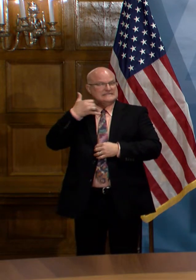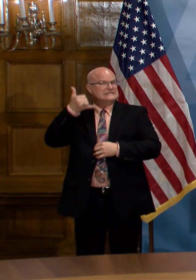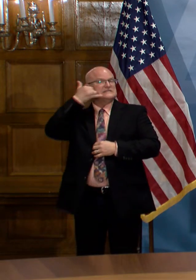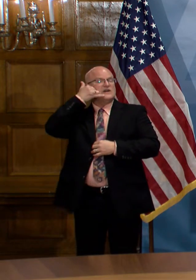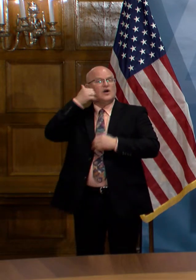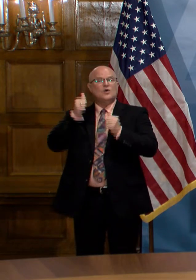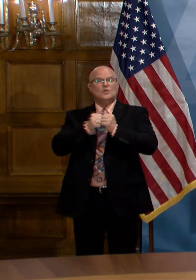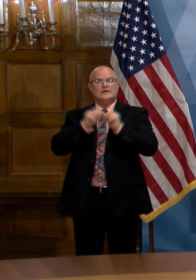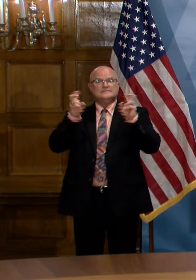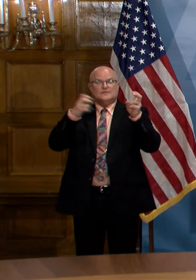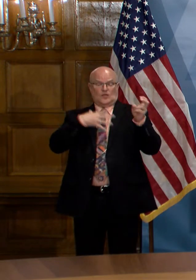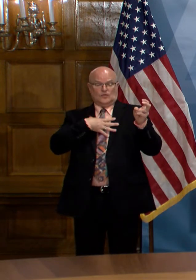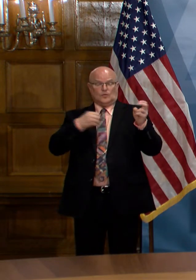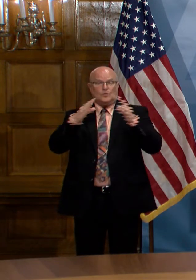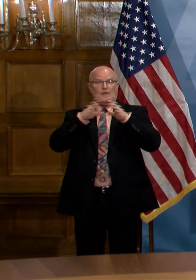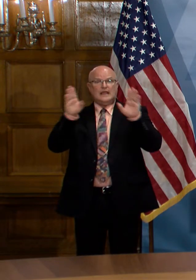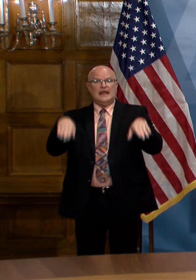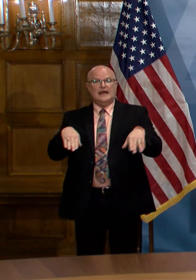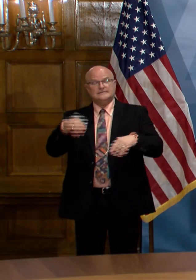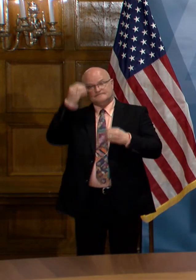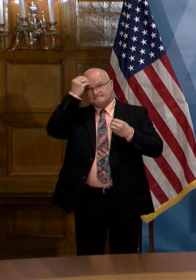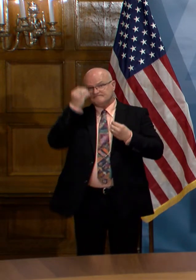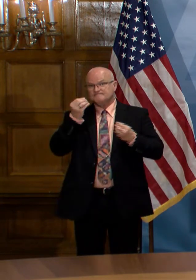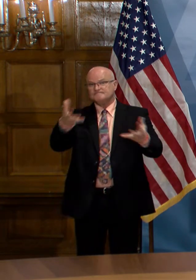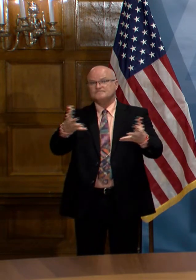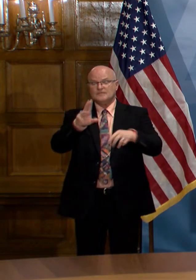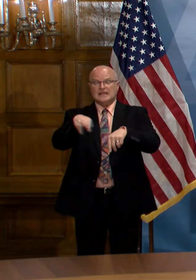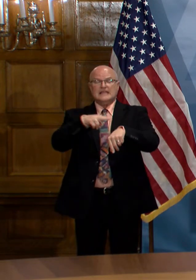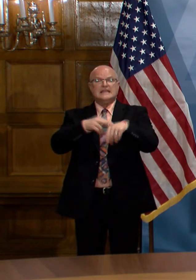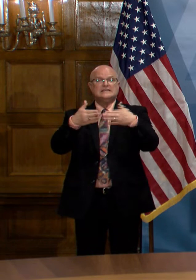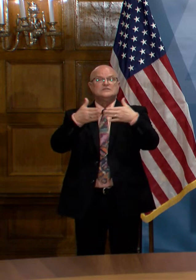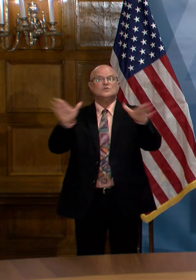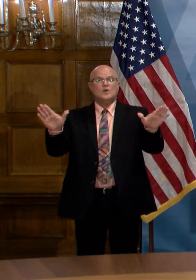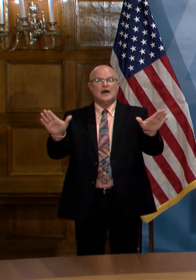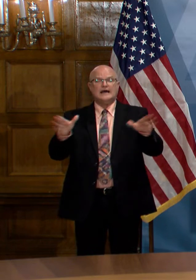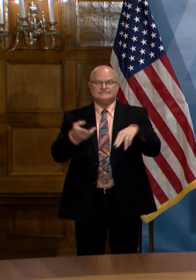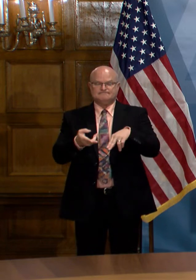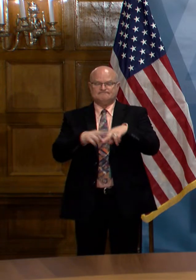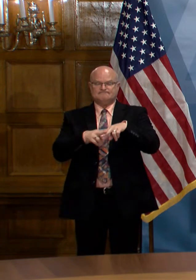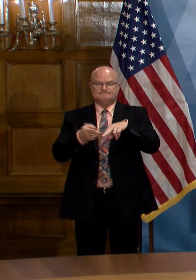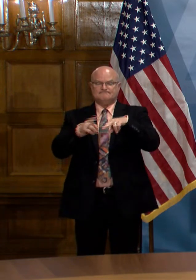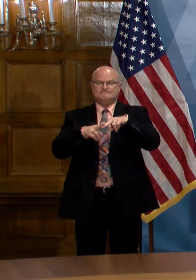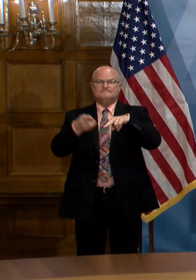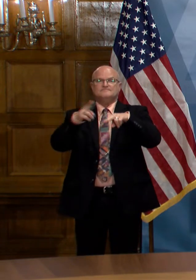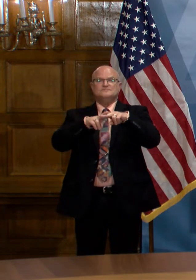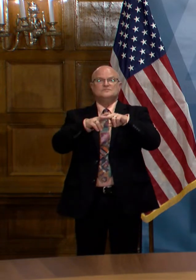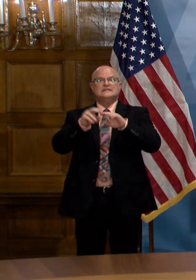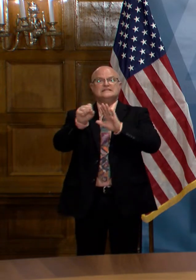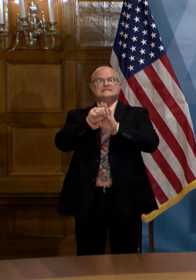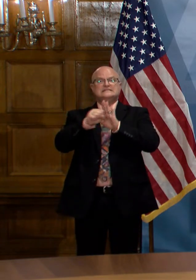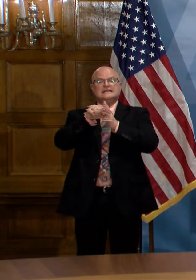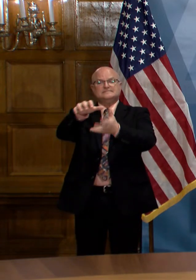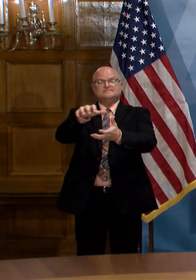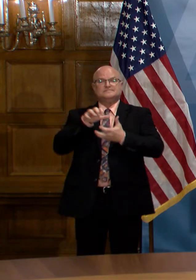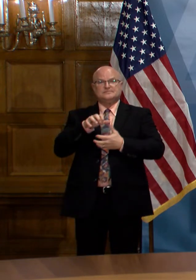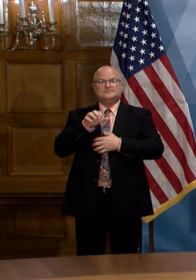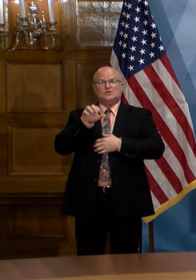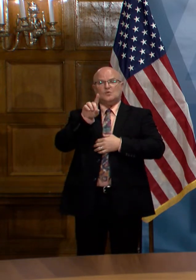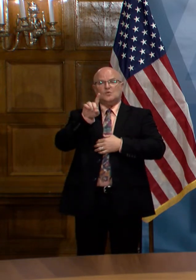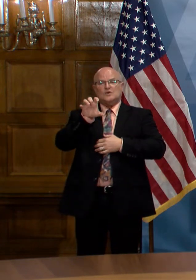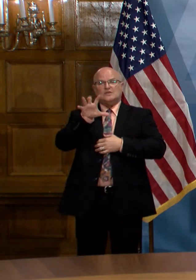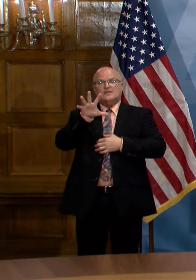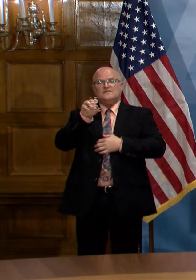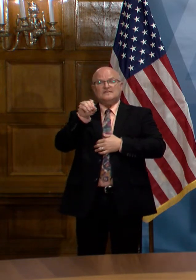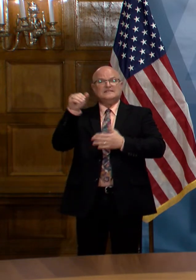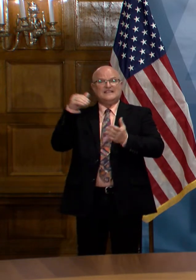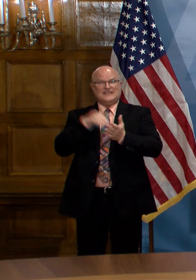the White House, and they indicated that nationwide there'll be an increase in state allocations by